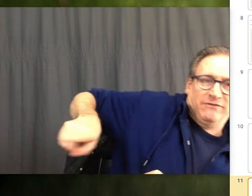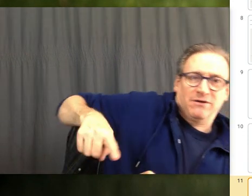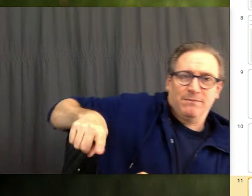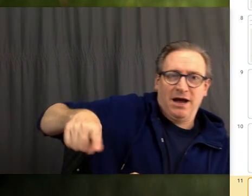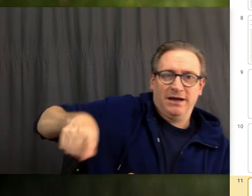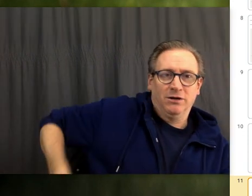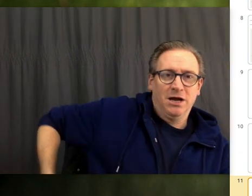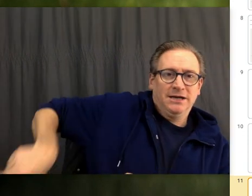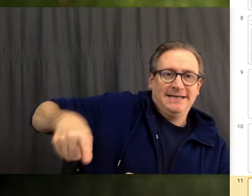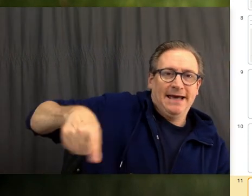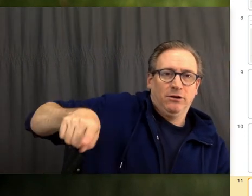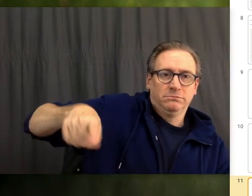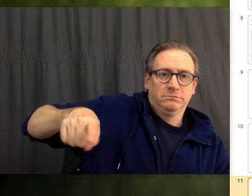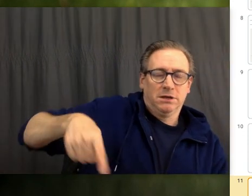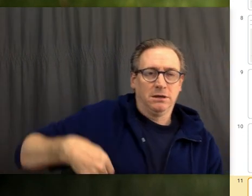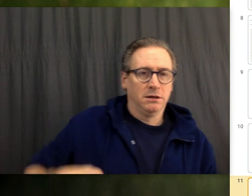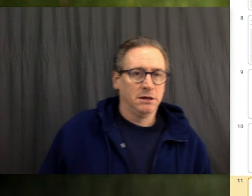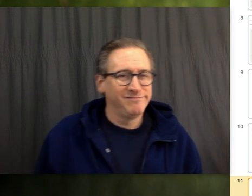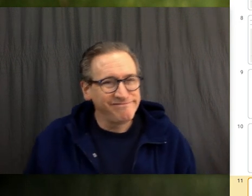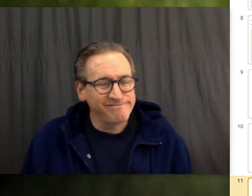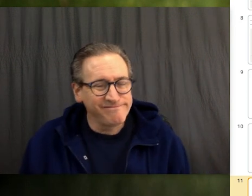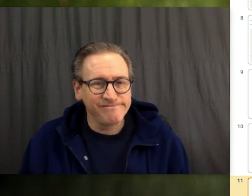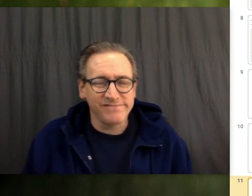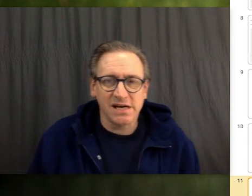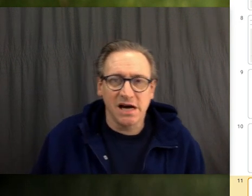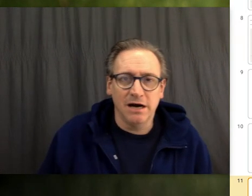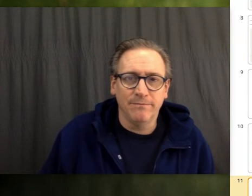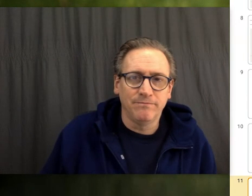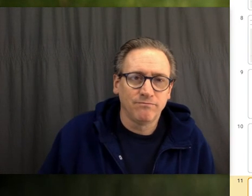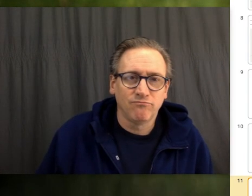coming from behind, tail.